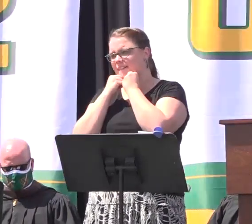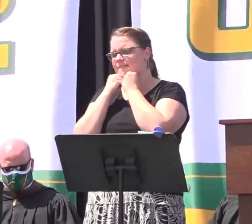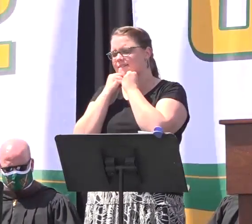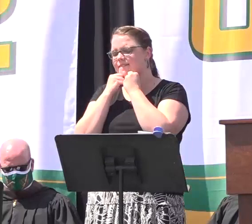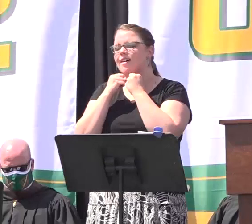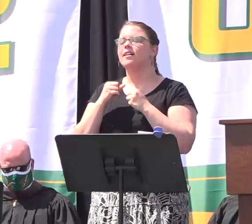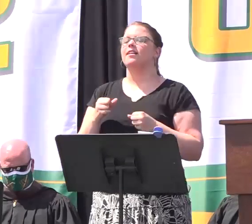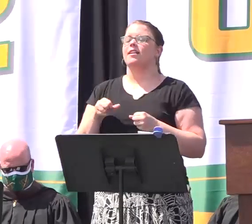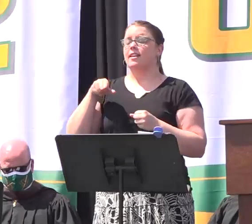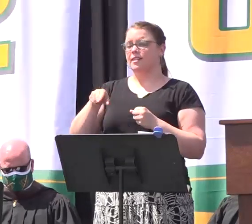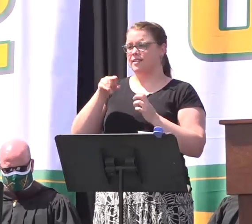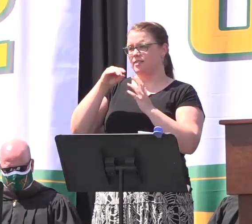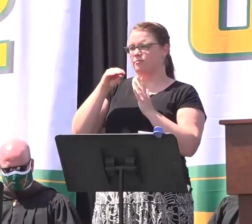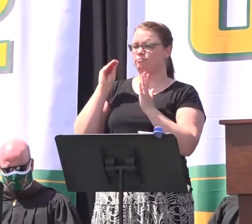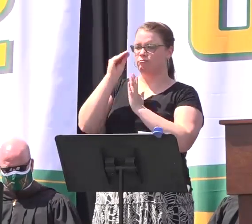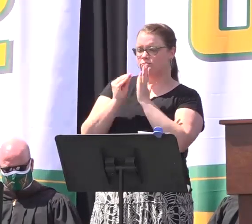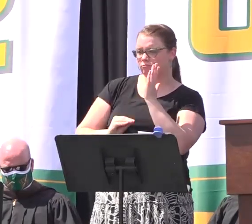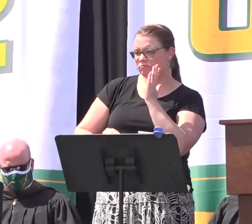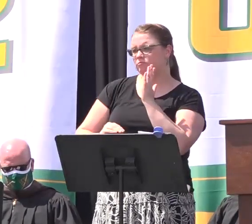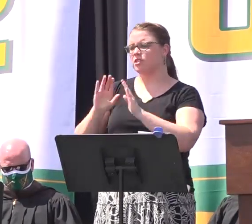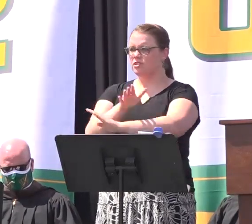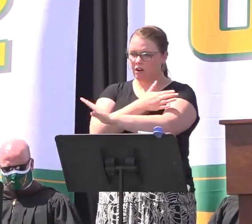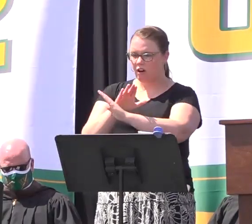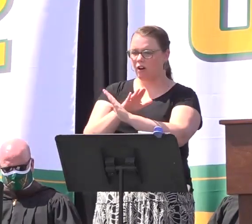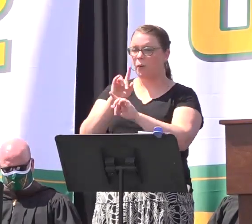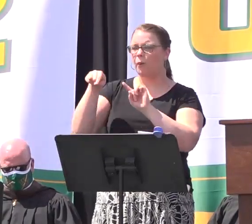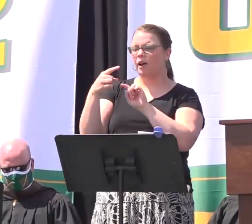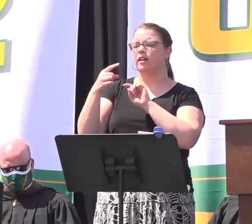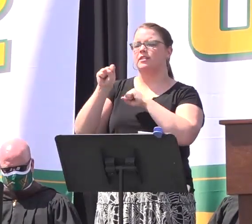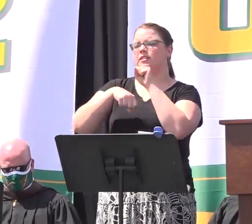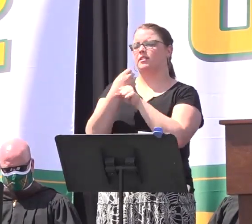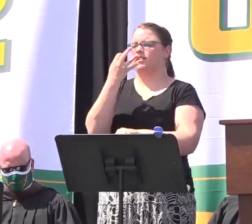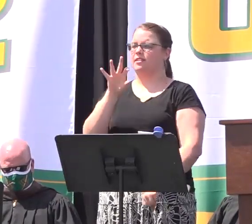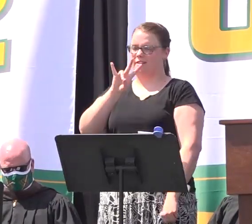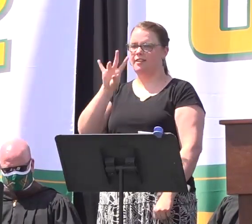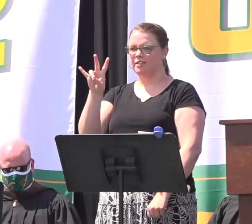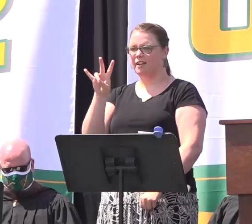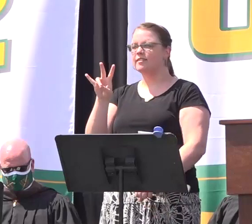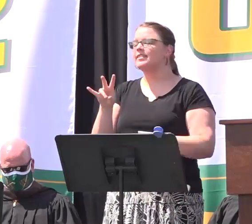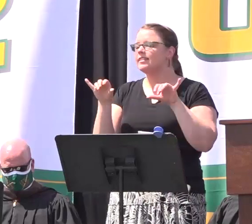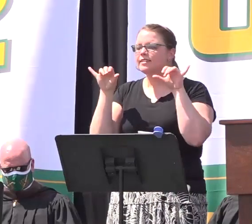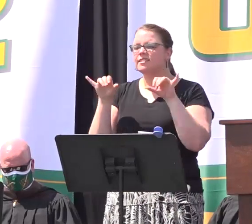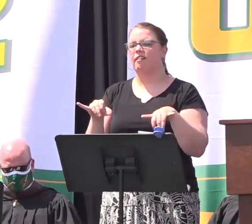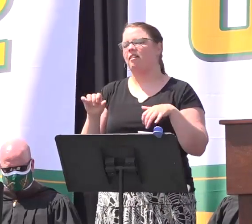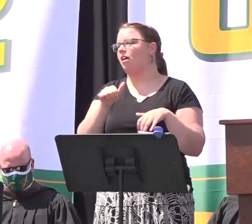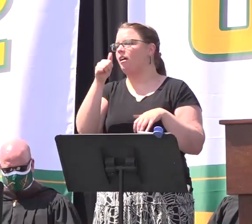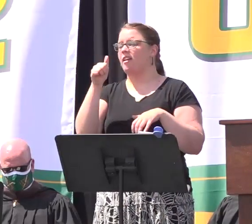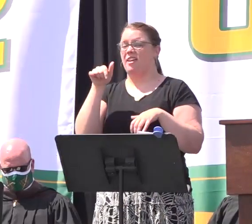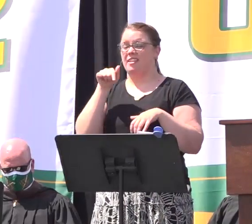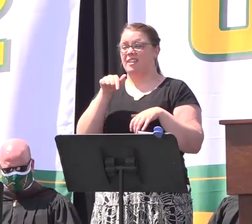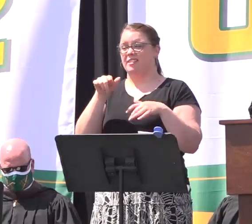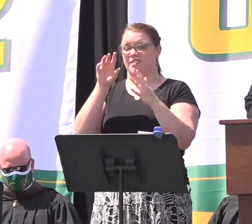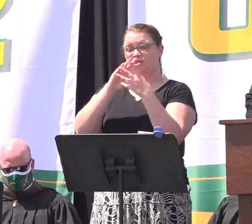written in 1977, but the thoughts and quotes I recited earlier are like it. They were written for you